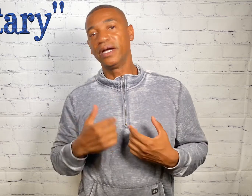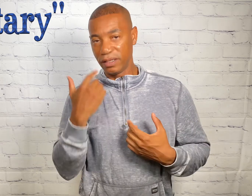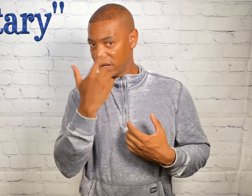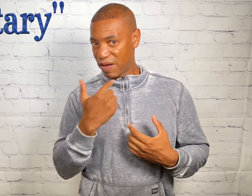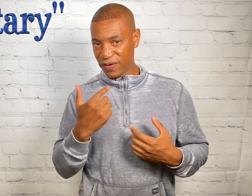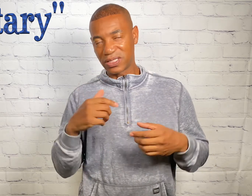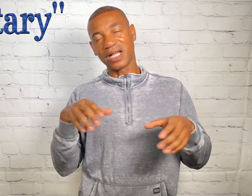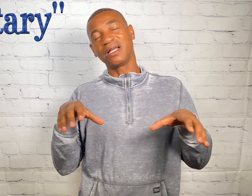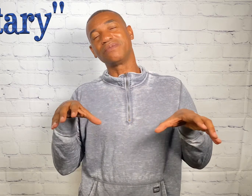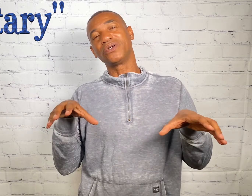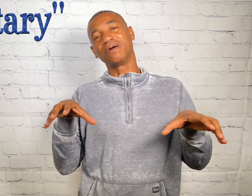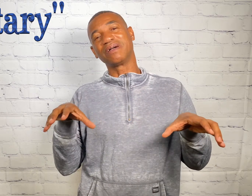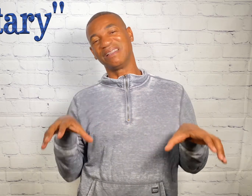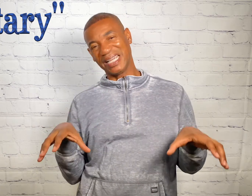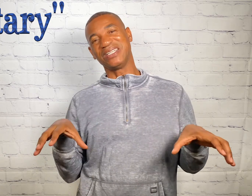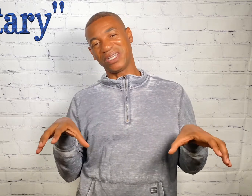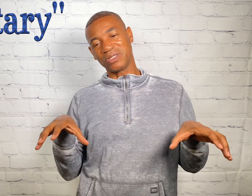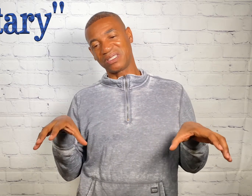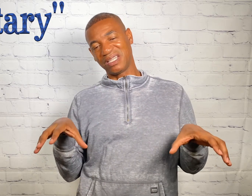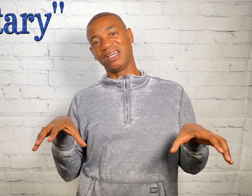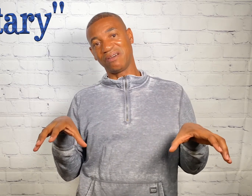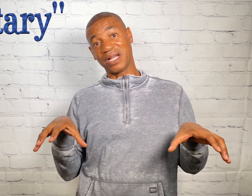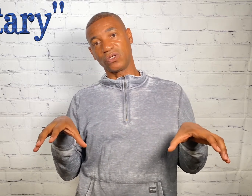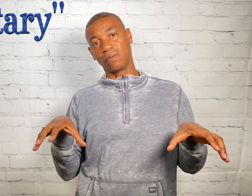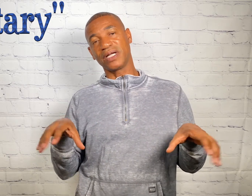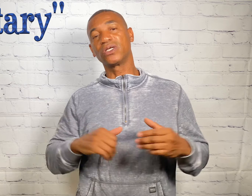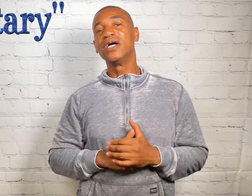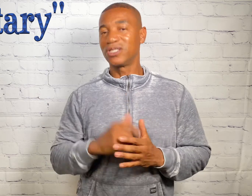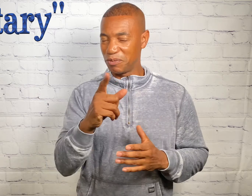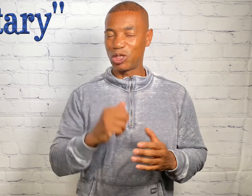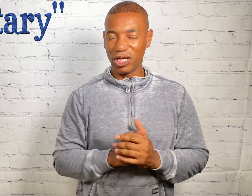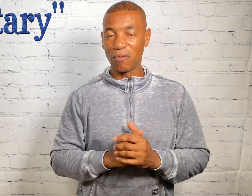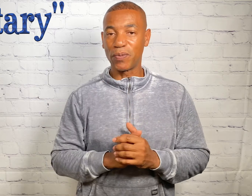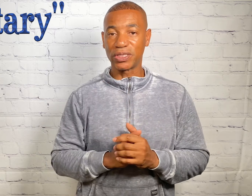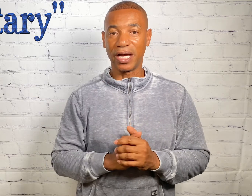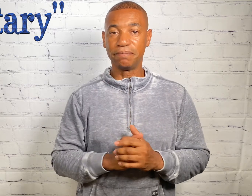Look at my face, kind of like I'm showing I'm lazy. I'm just sitting here not doing much. So let me show you that one more time.